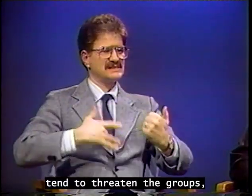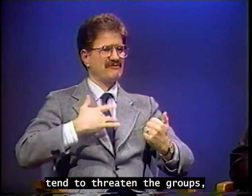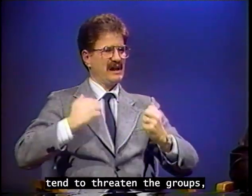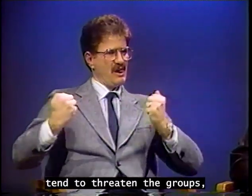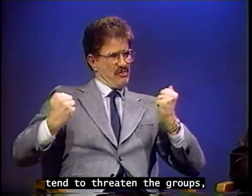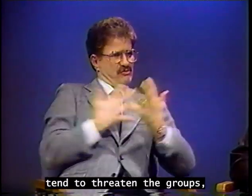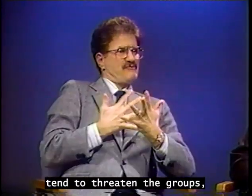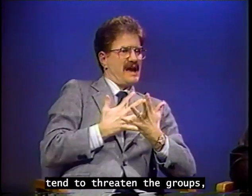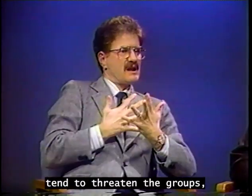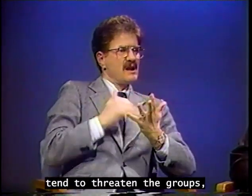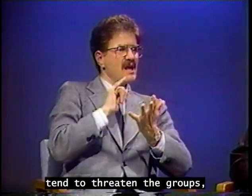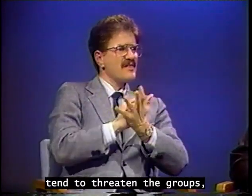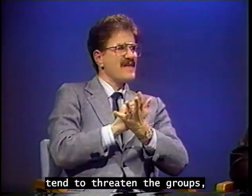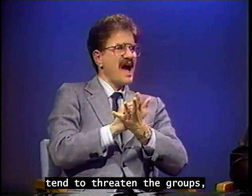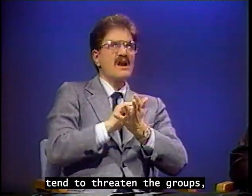tend to threaten the groups,